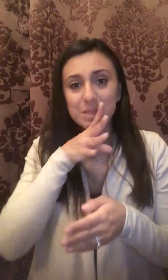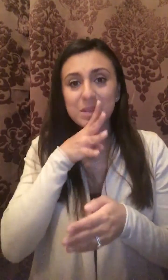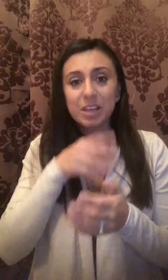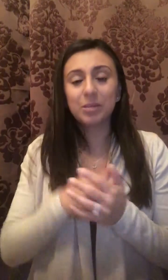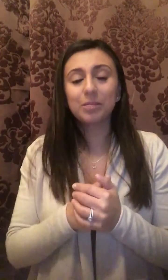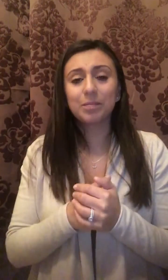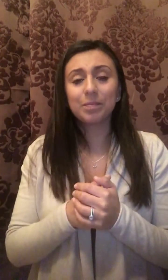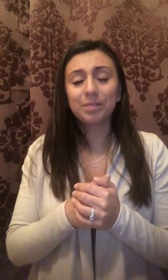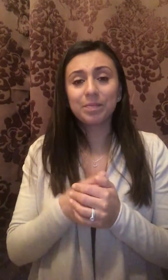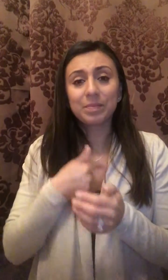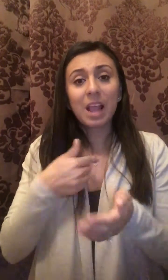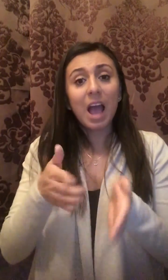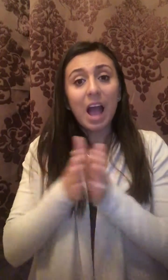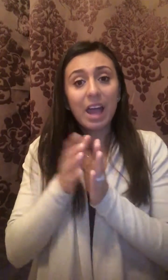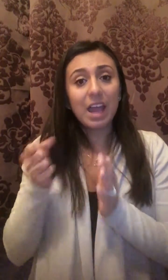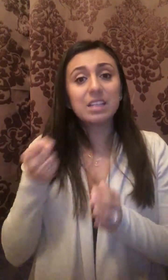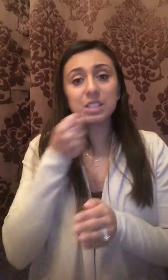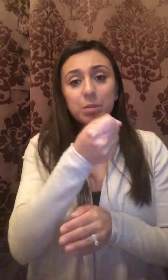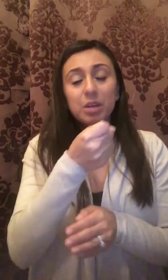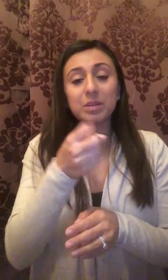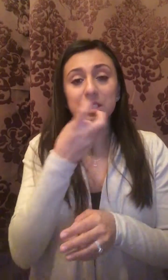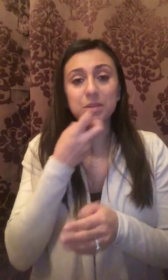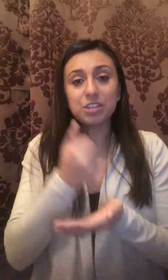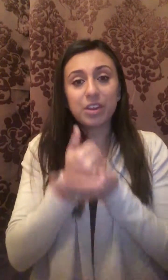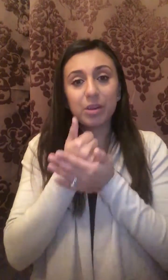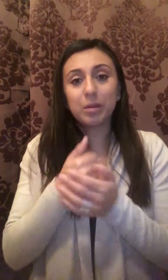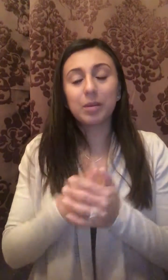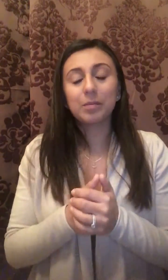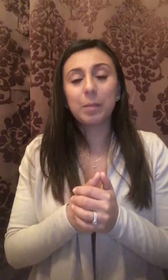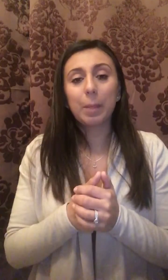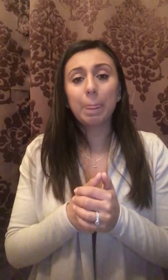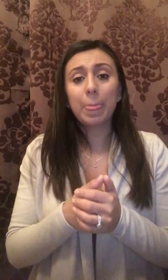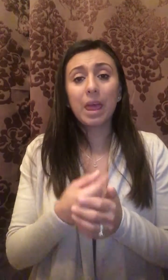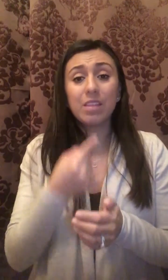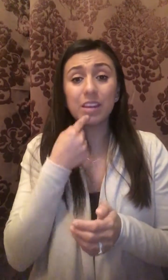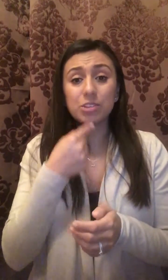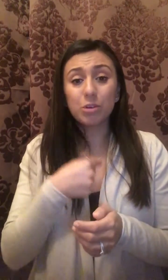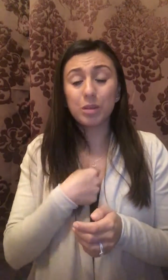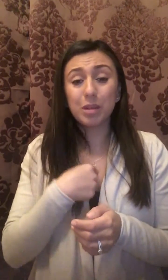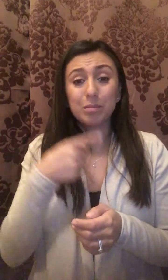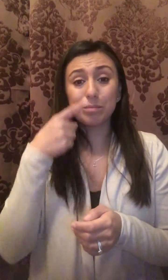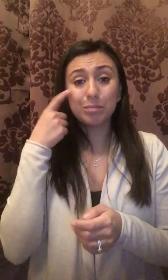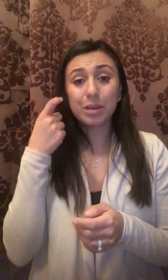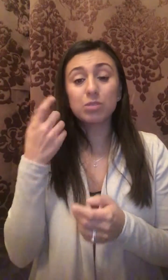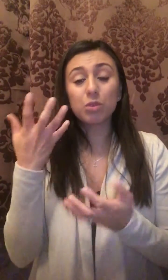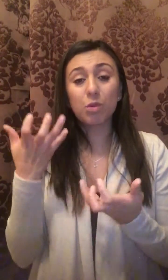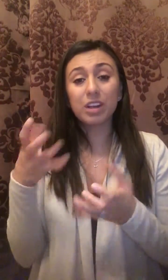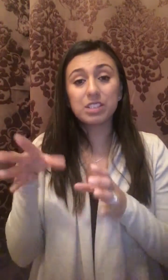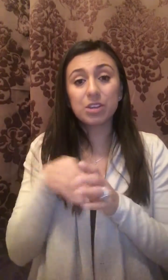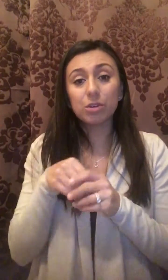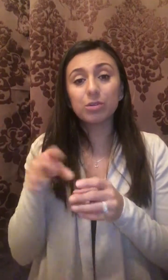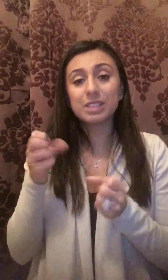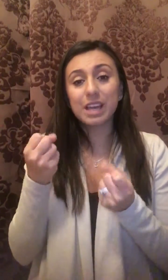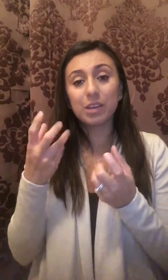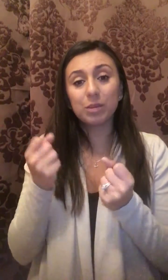speak. I asked to put him in speech therapy, and they told me because we wanted to include sign with